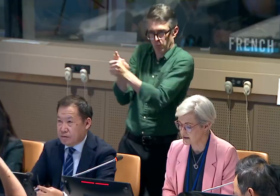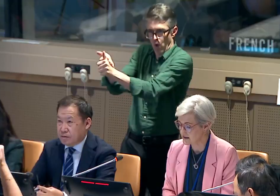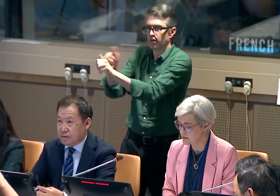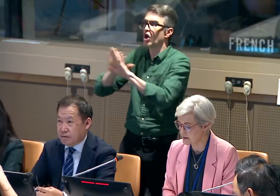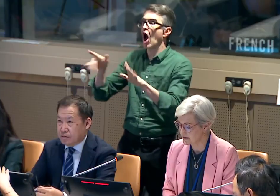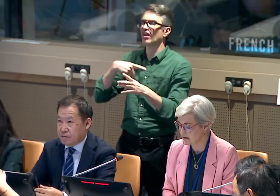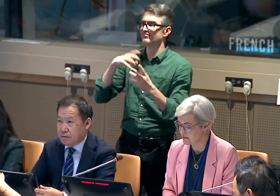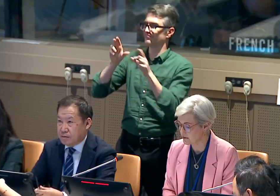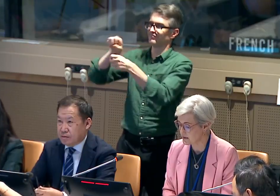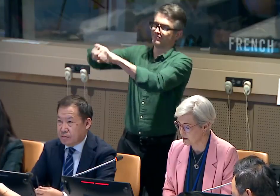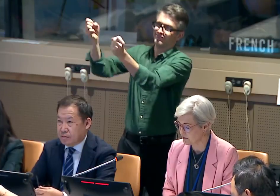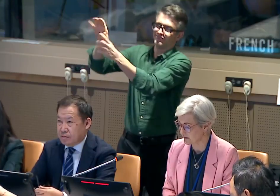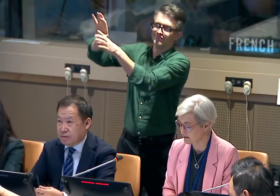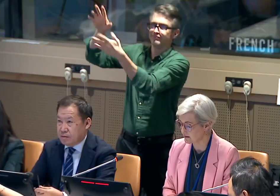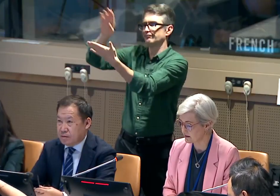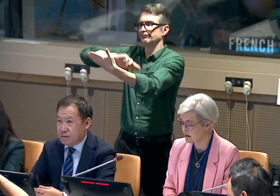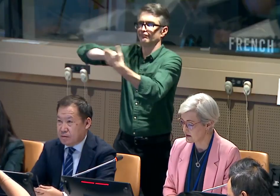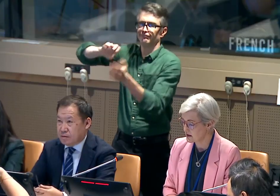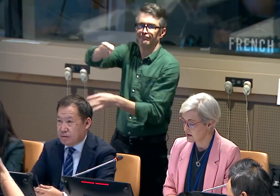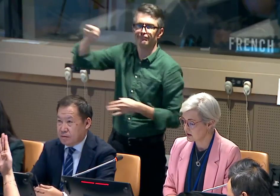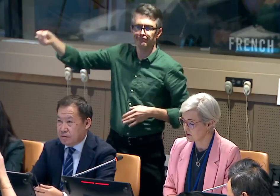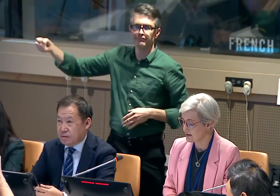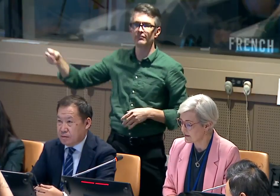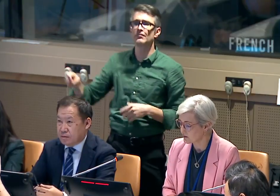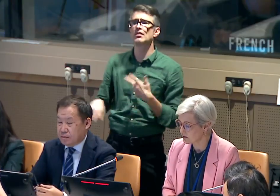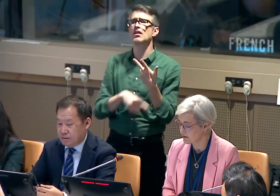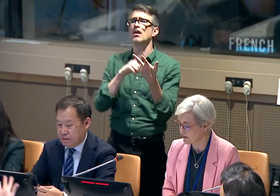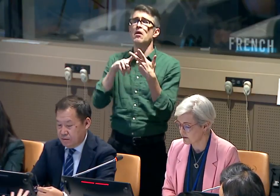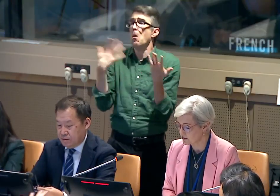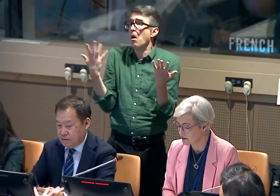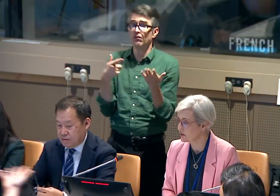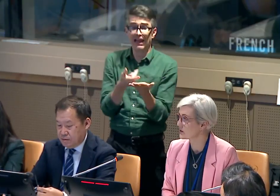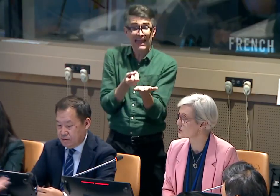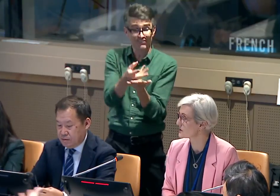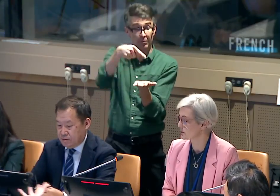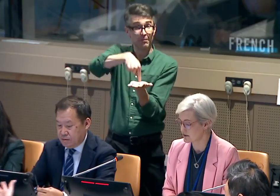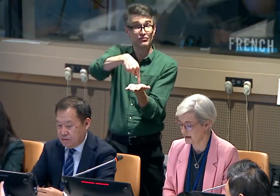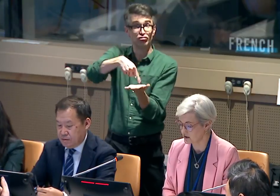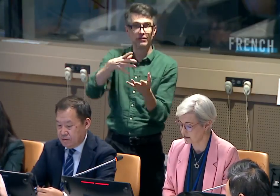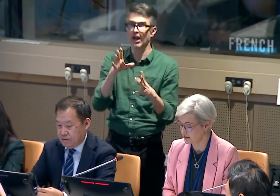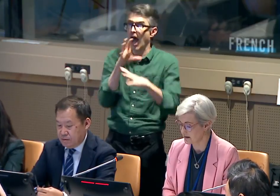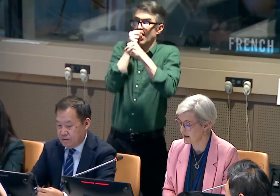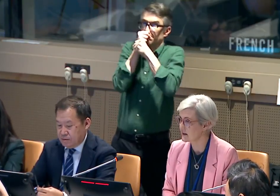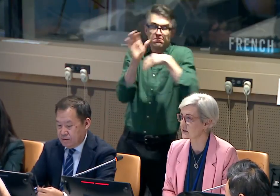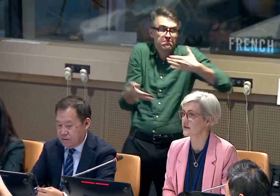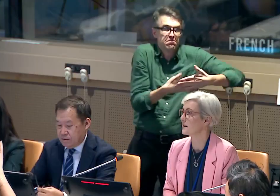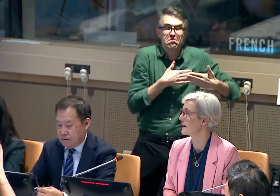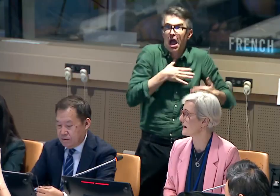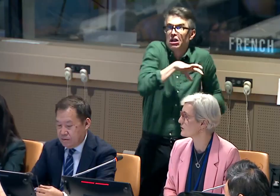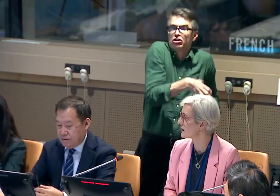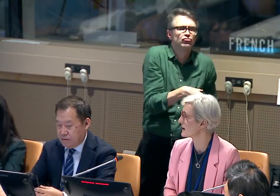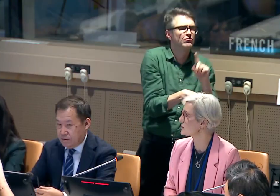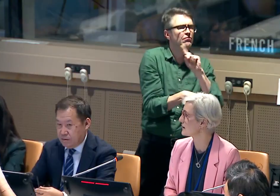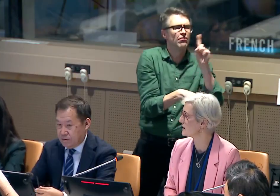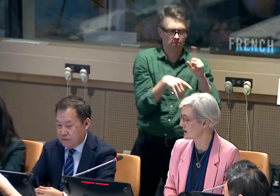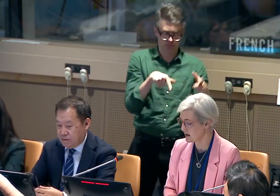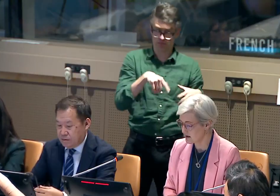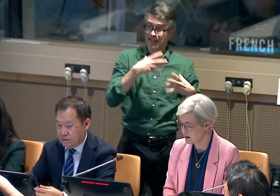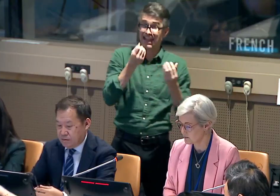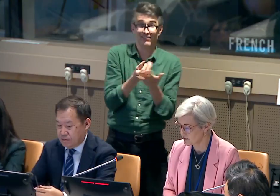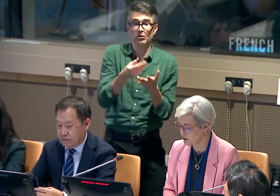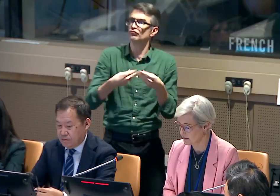Design for accessibility from the outset. Connect services across social protection, health,